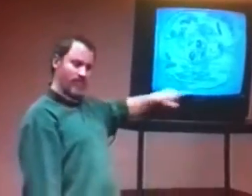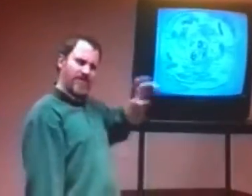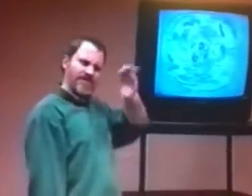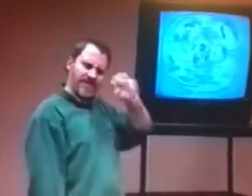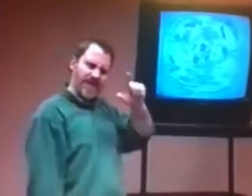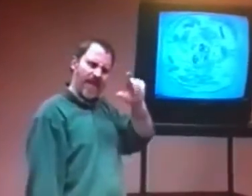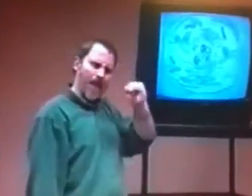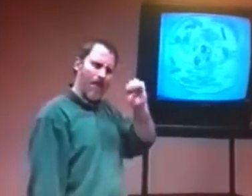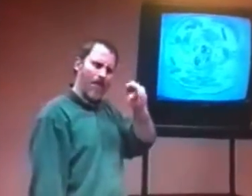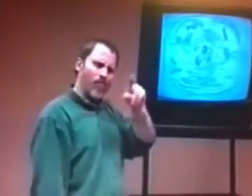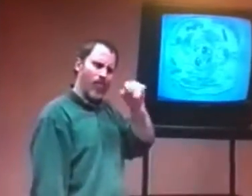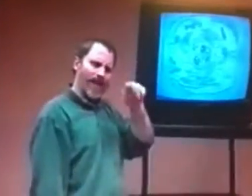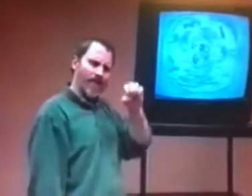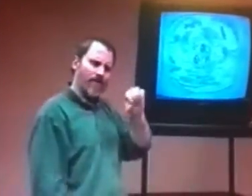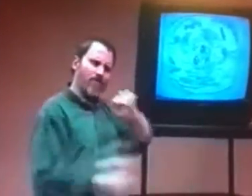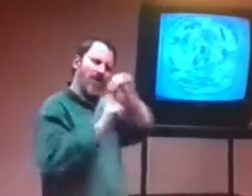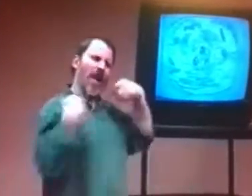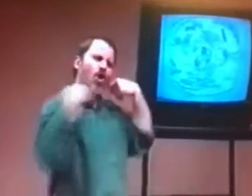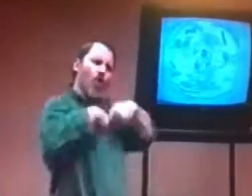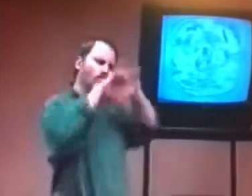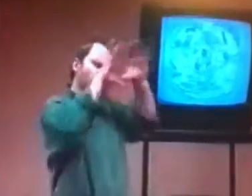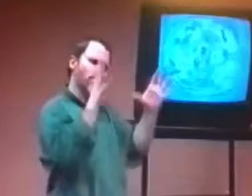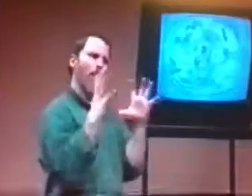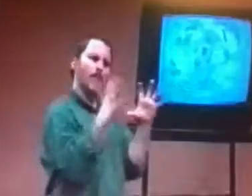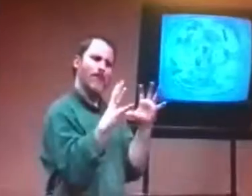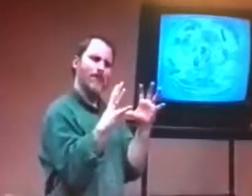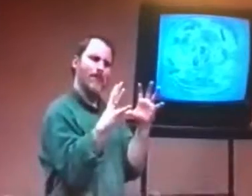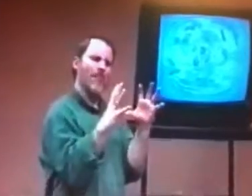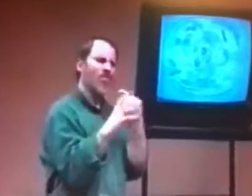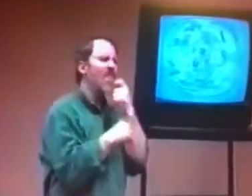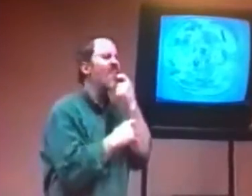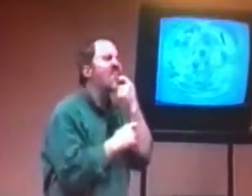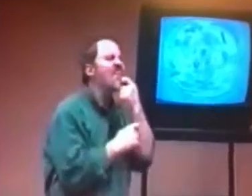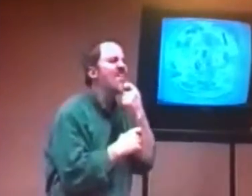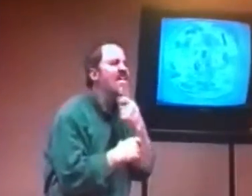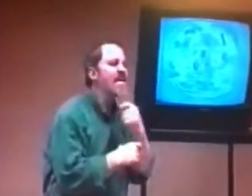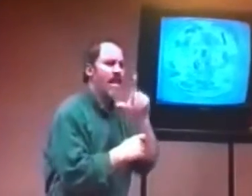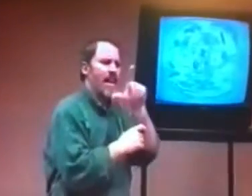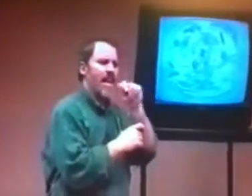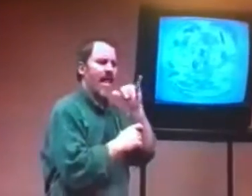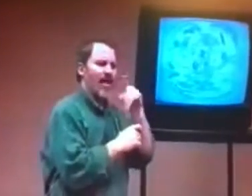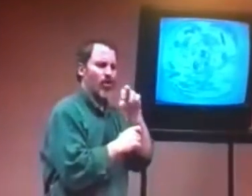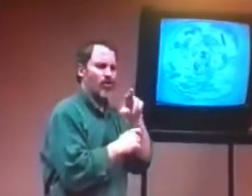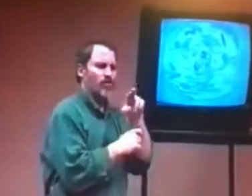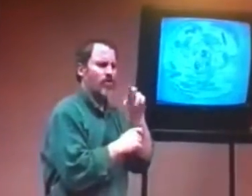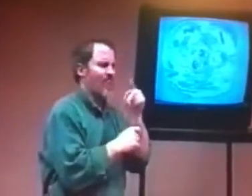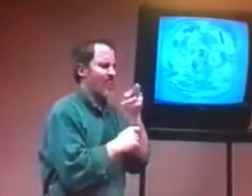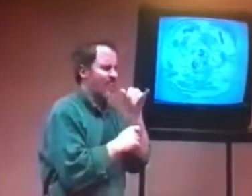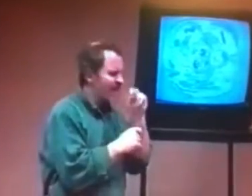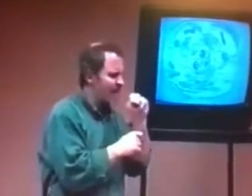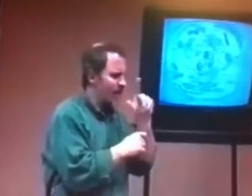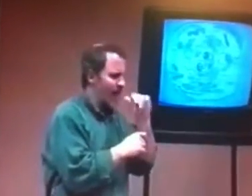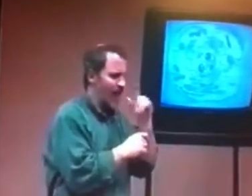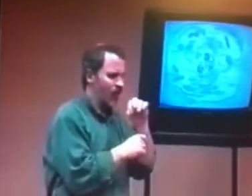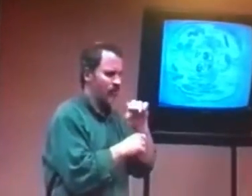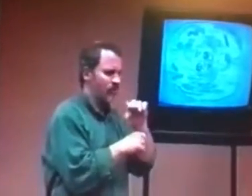So if you notice, the cell membrane that's coating that entire nucleus, it's a very thin layer.